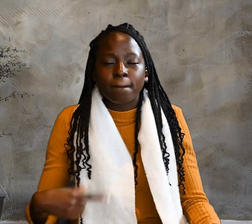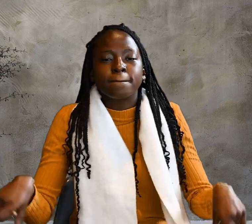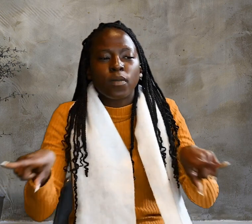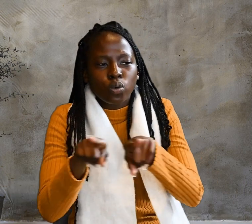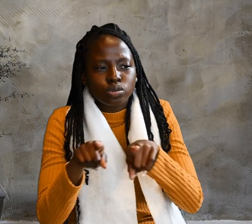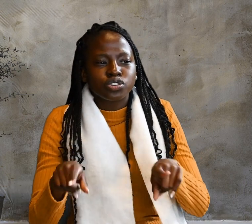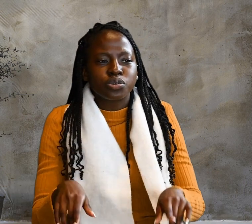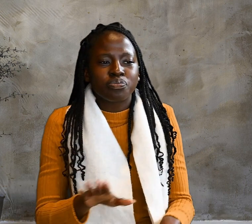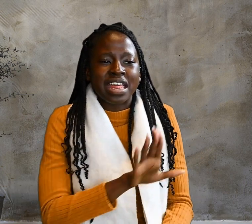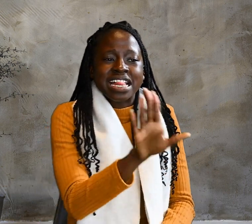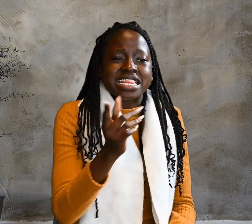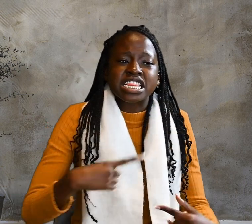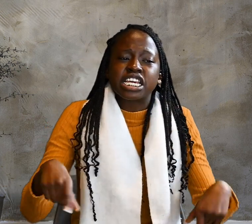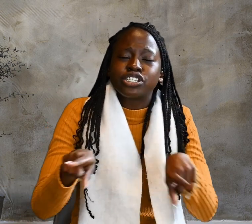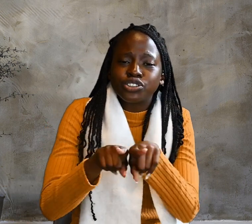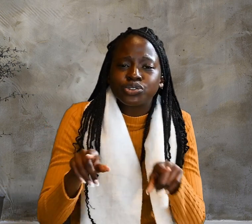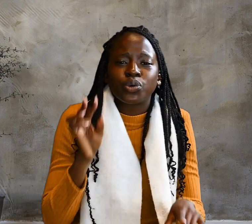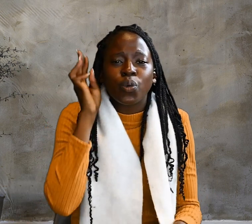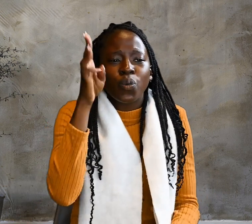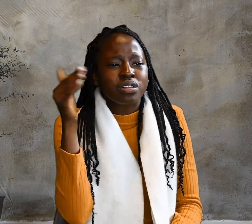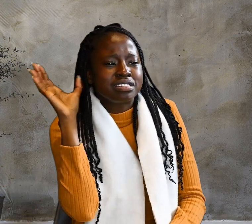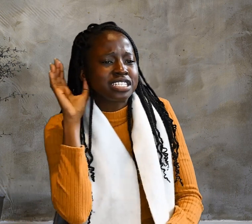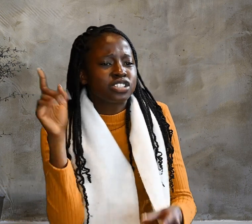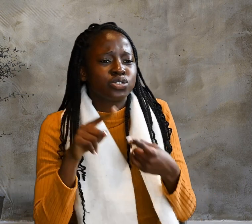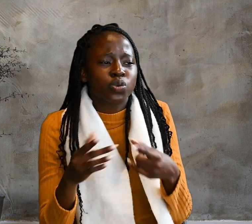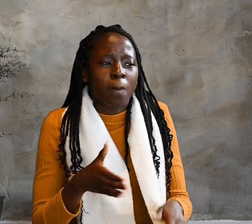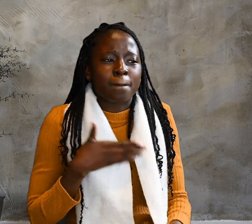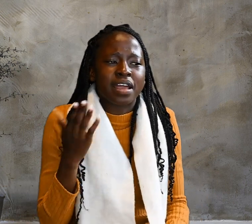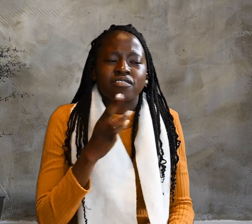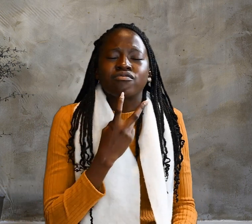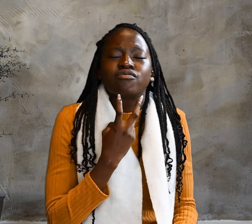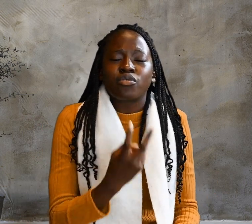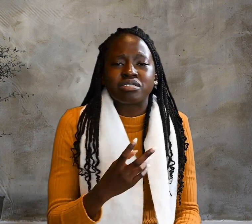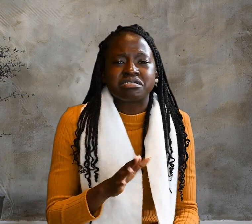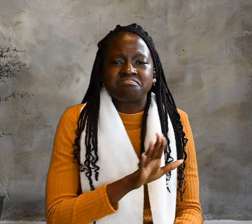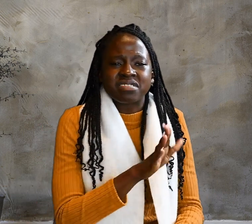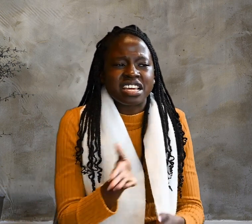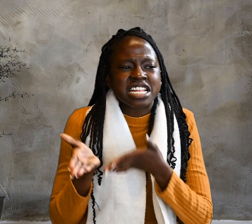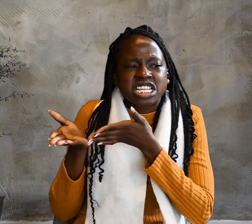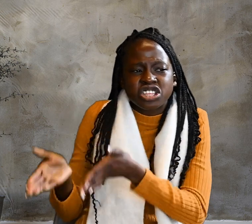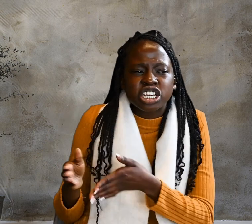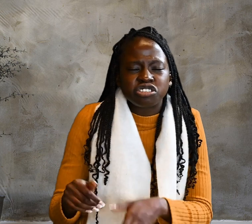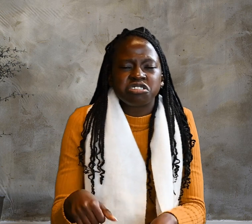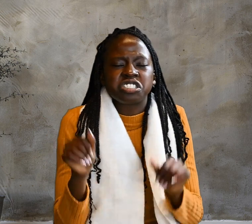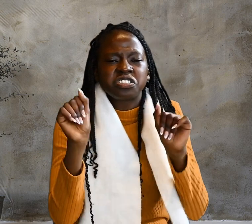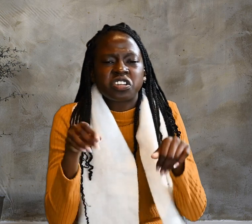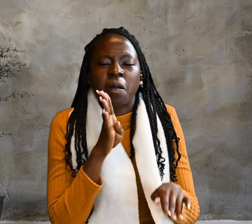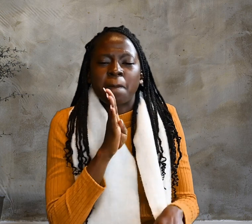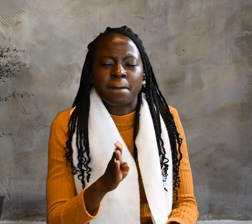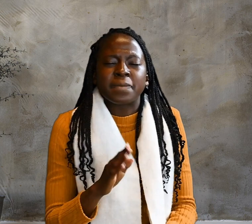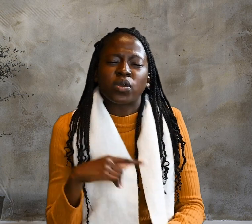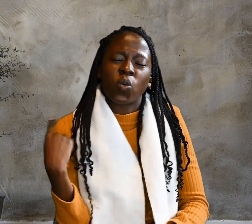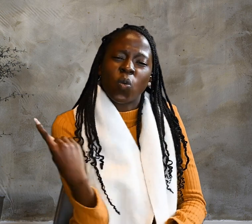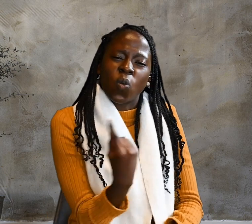They too will listen to my voice, and there shall be one flock and one